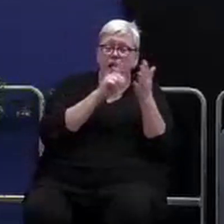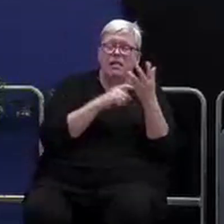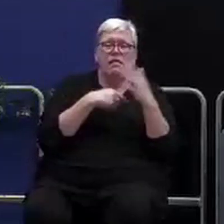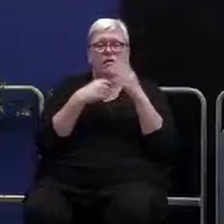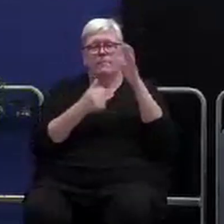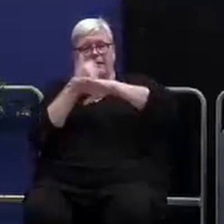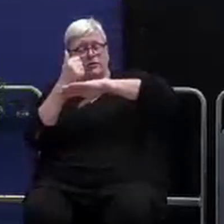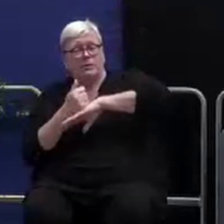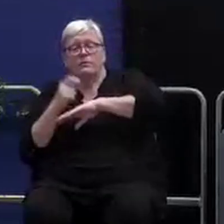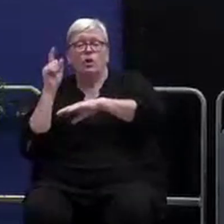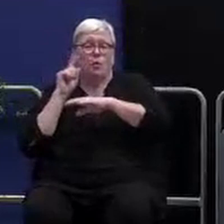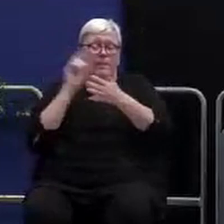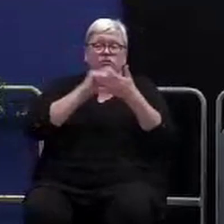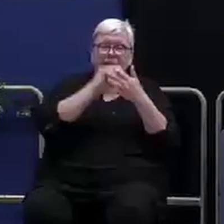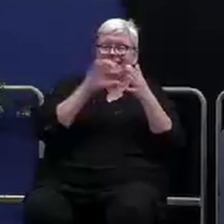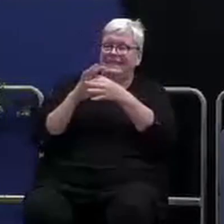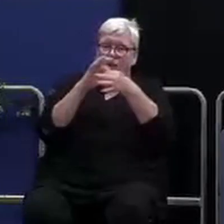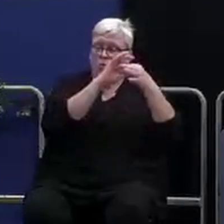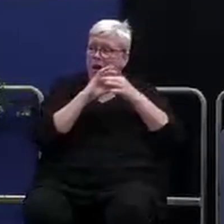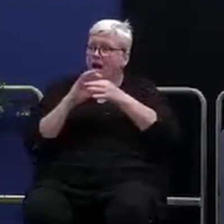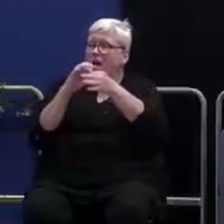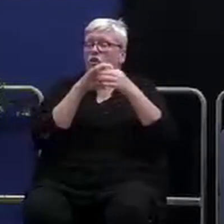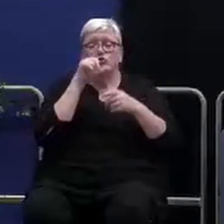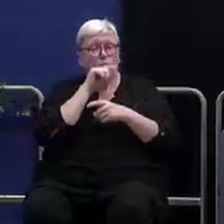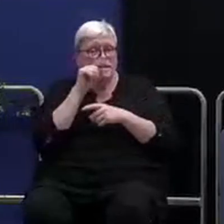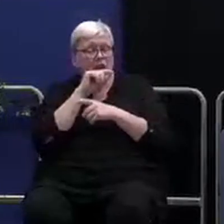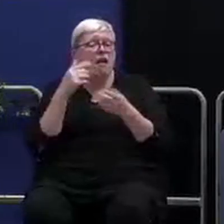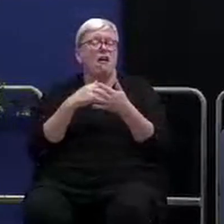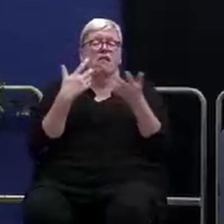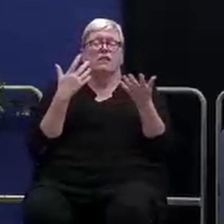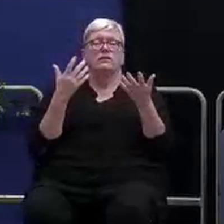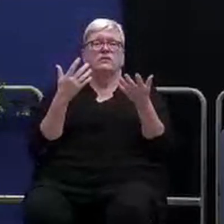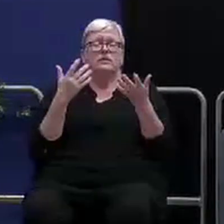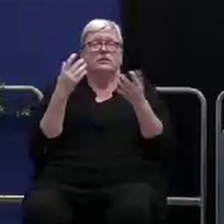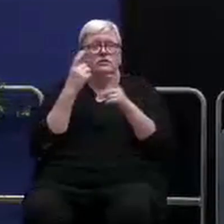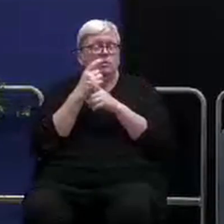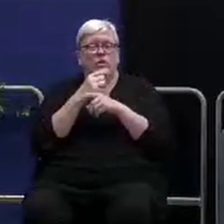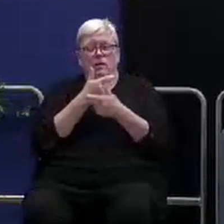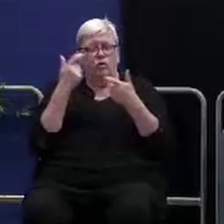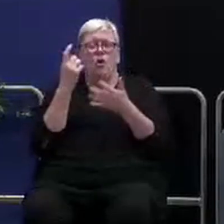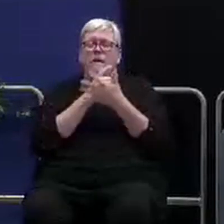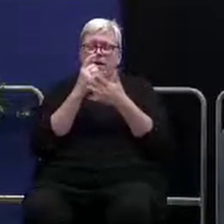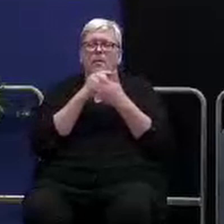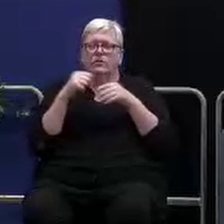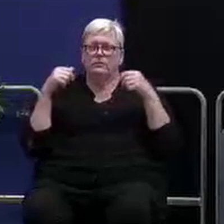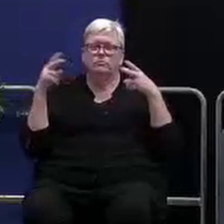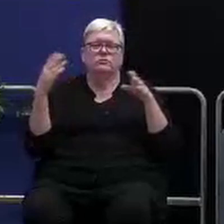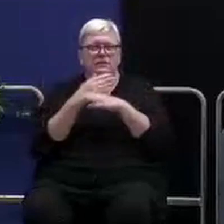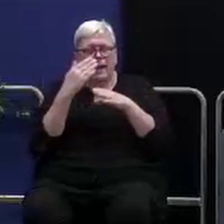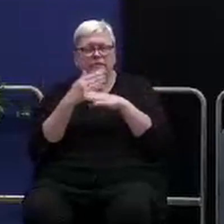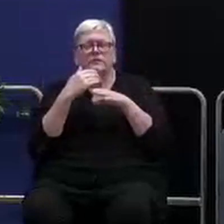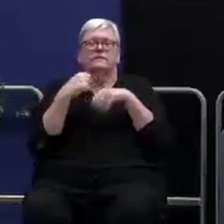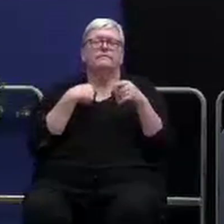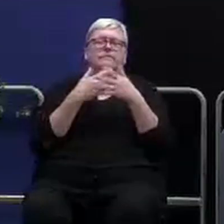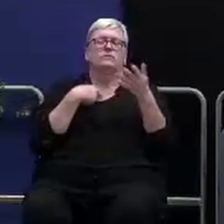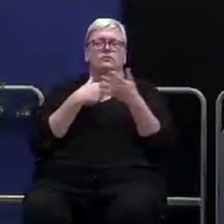of the Women's Writing Network, which connects women writers on Twitter, and has spoken extensively about the craft of writing, including in a workshop earlier